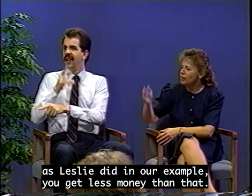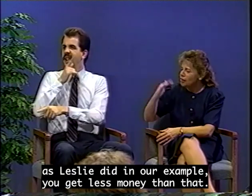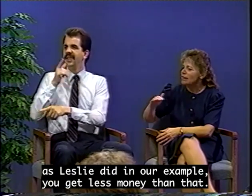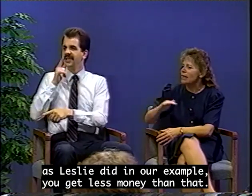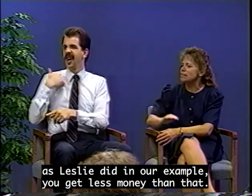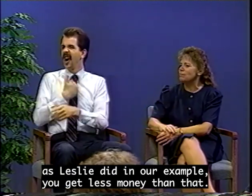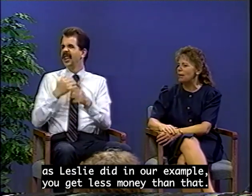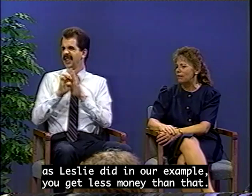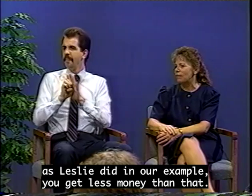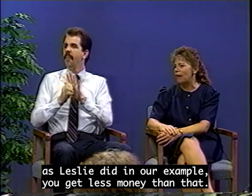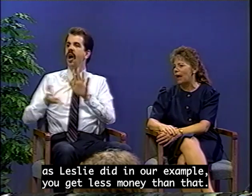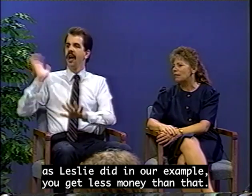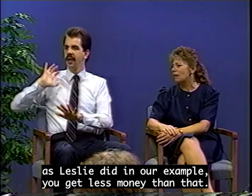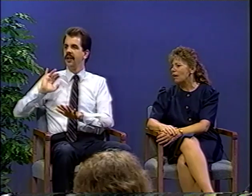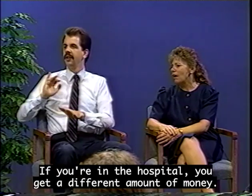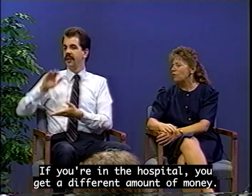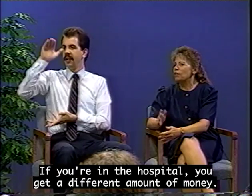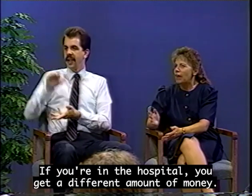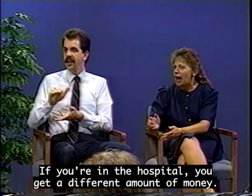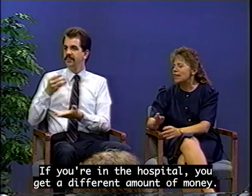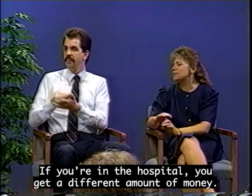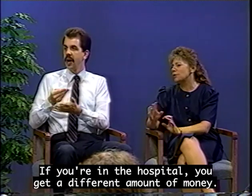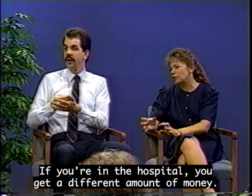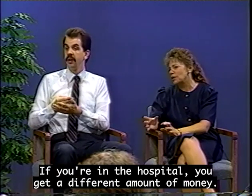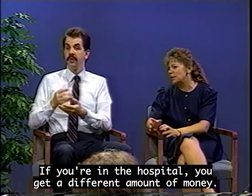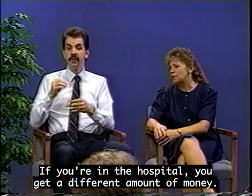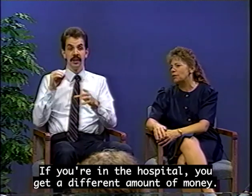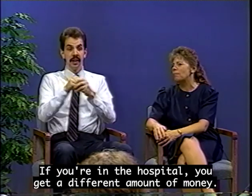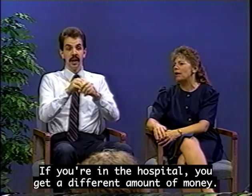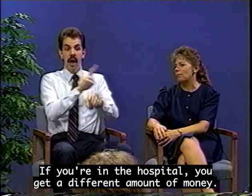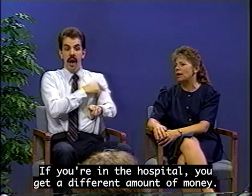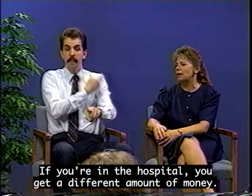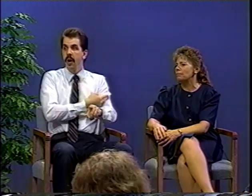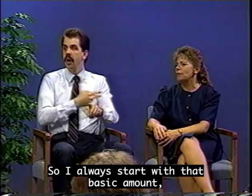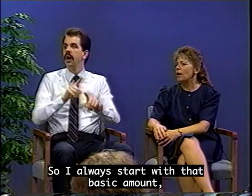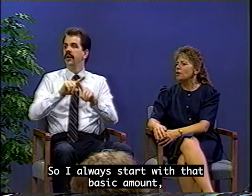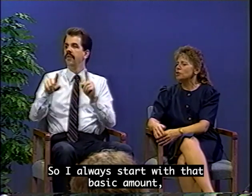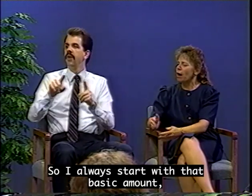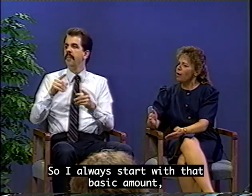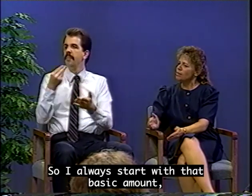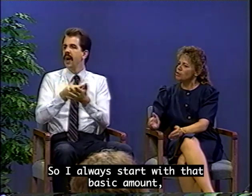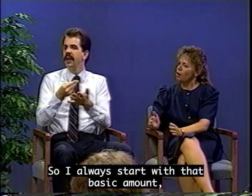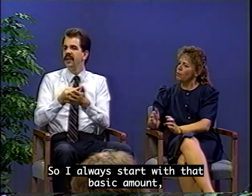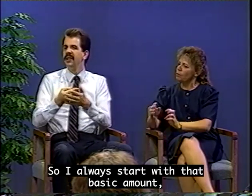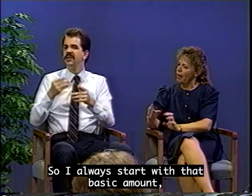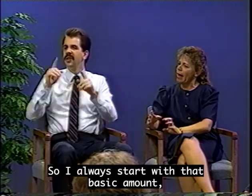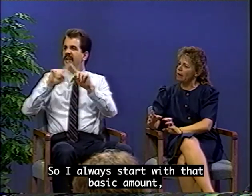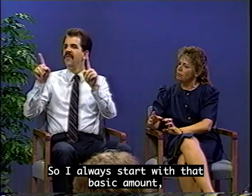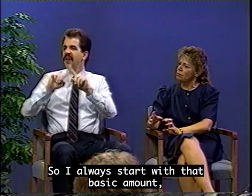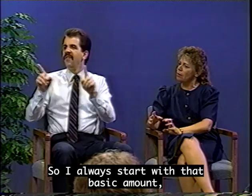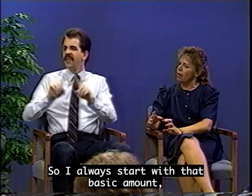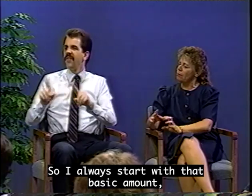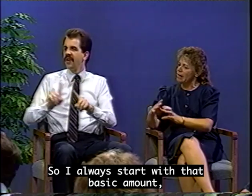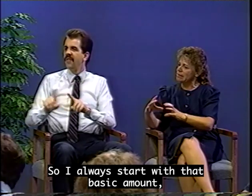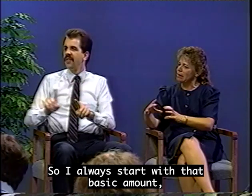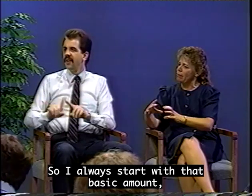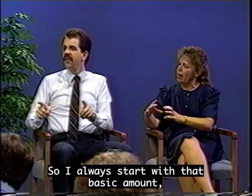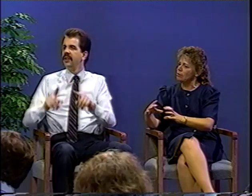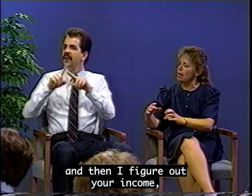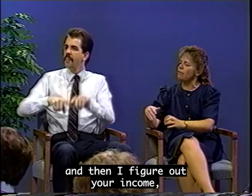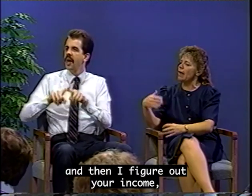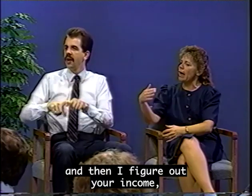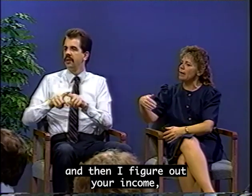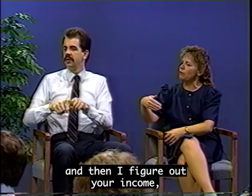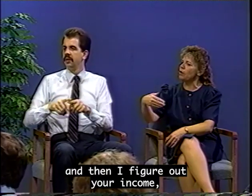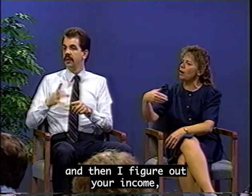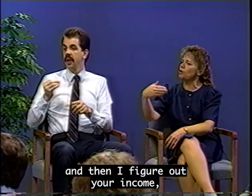example, you get less money than that. If you're in the hospital, you get a different amount of money. So I always start with that basic